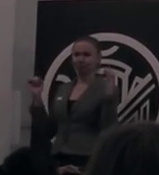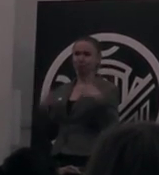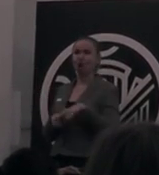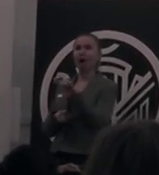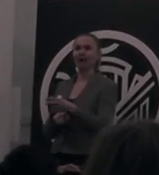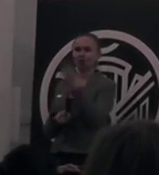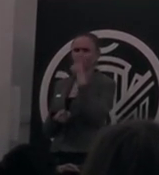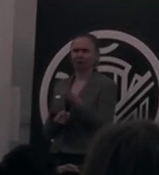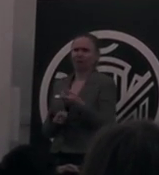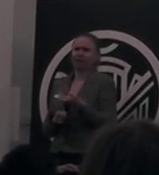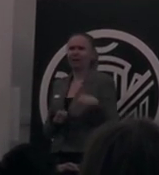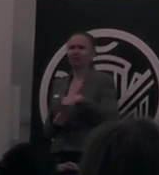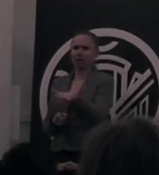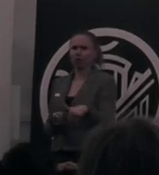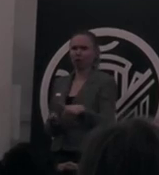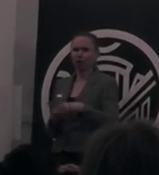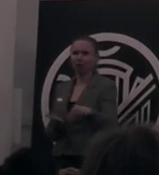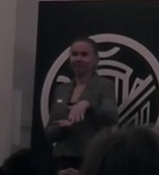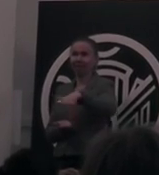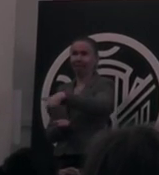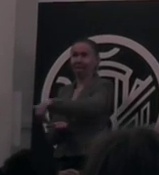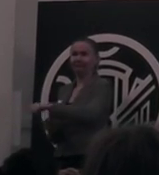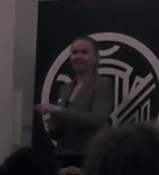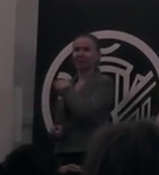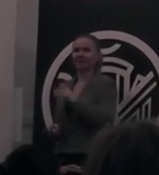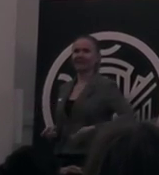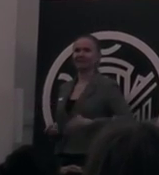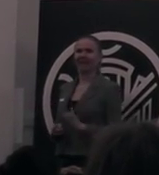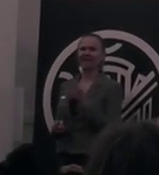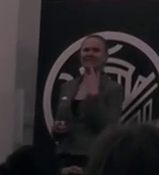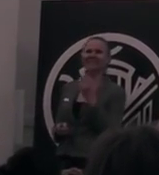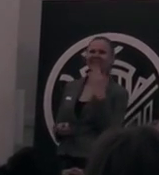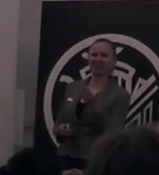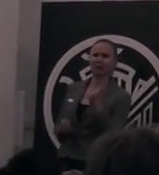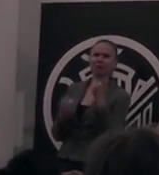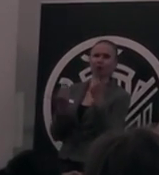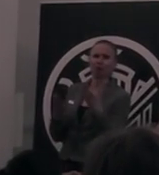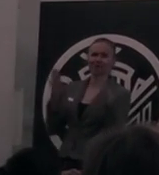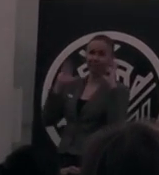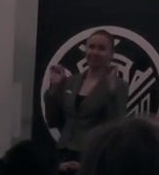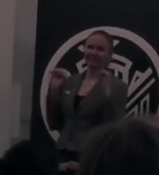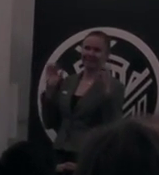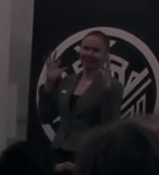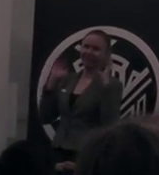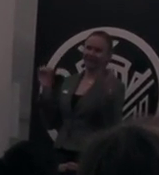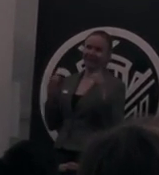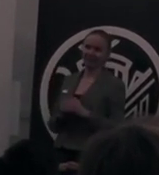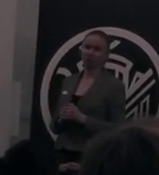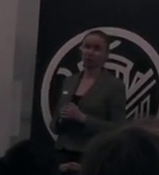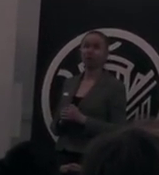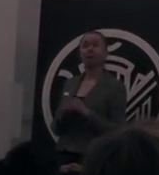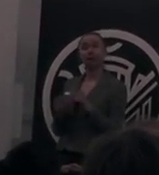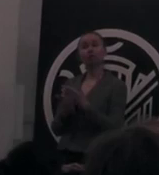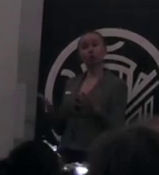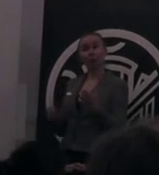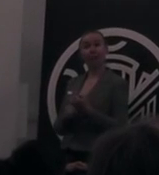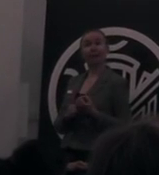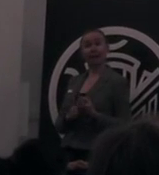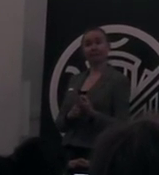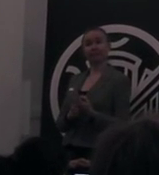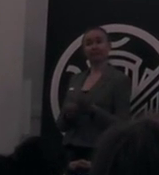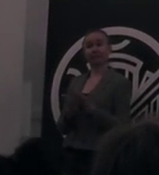dollars for a candidate. The president has done tremendous work around LGBT. We have a milk